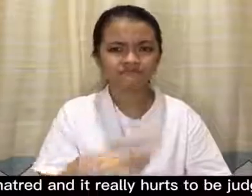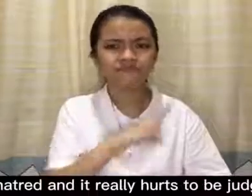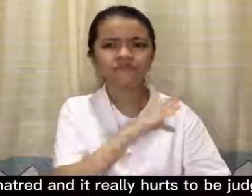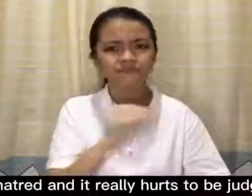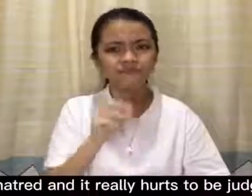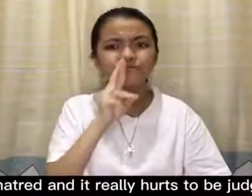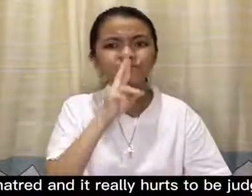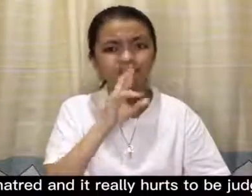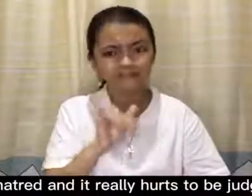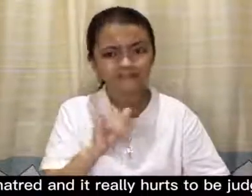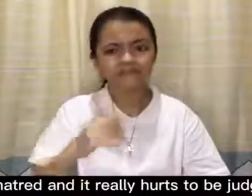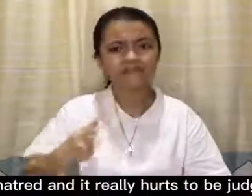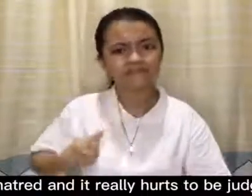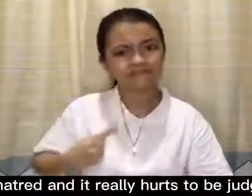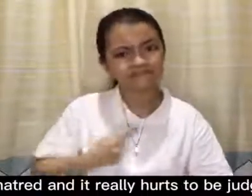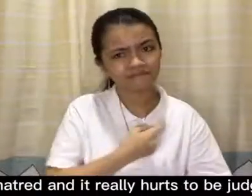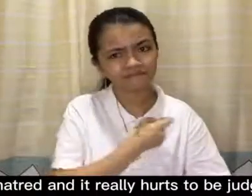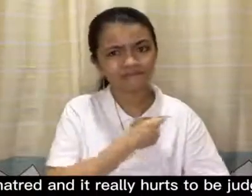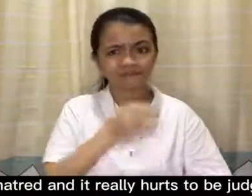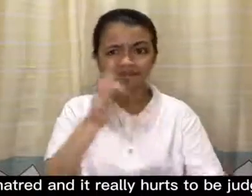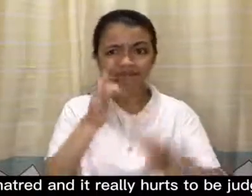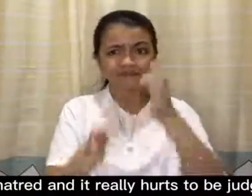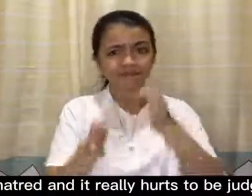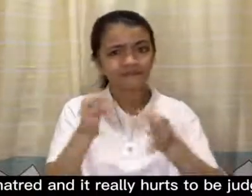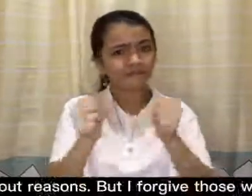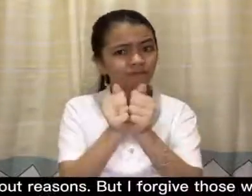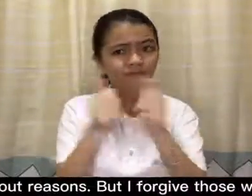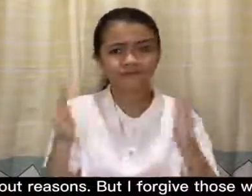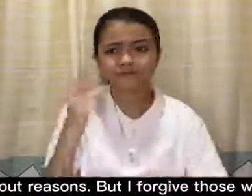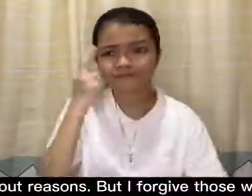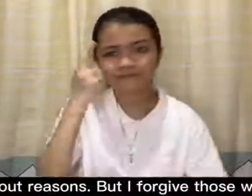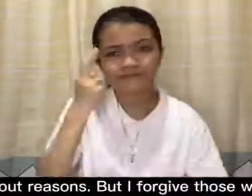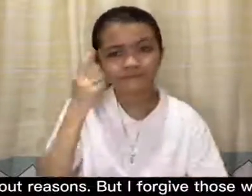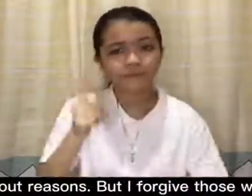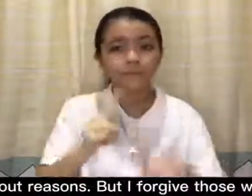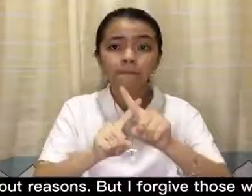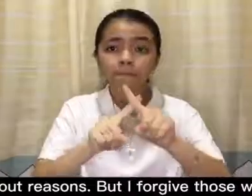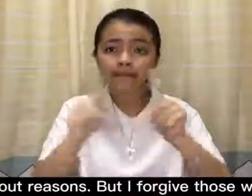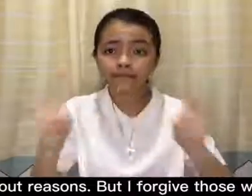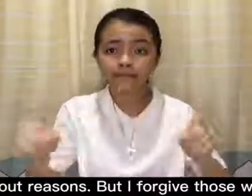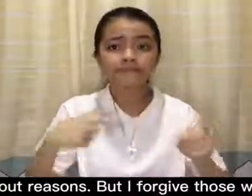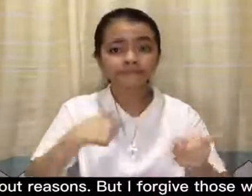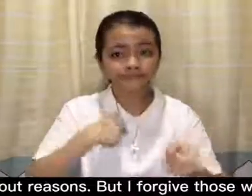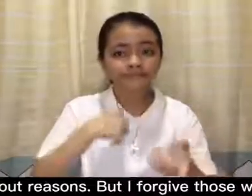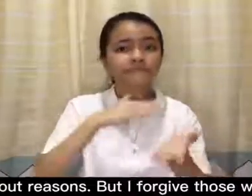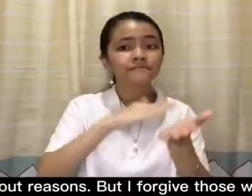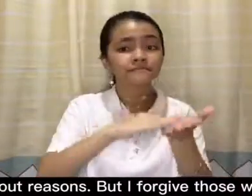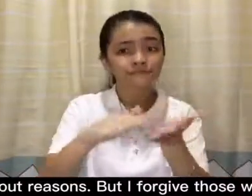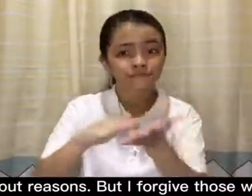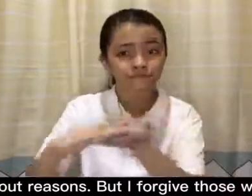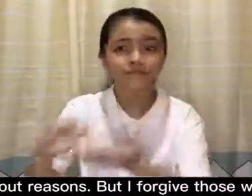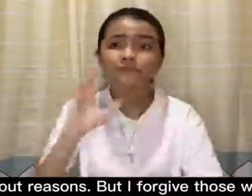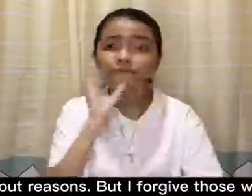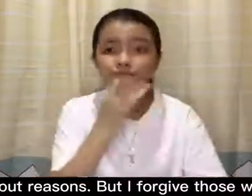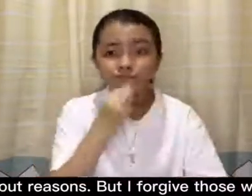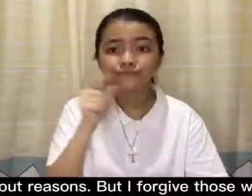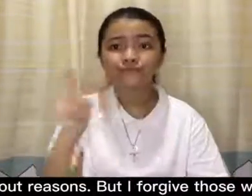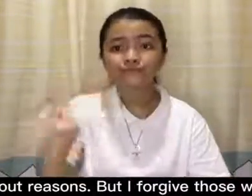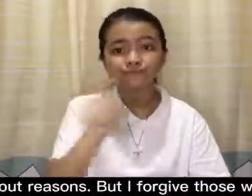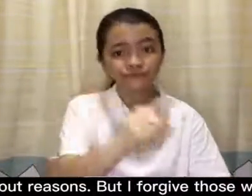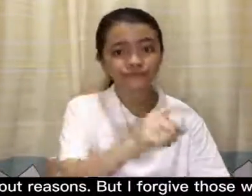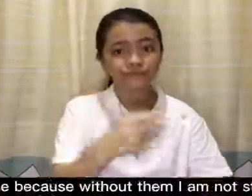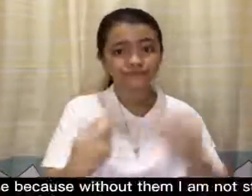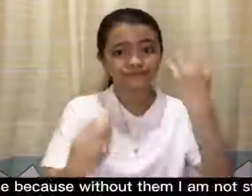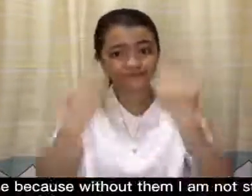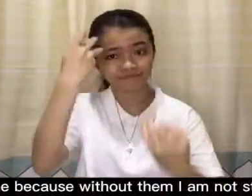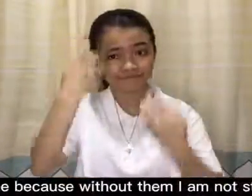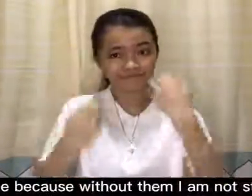love